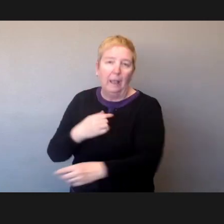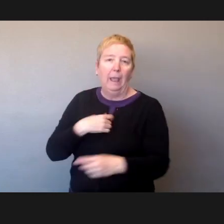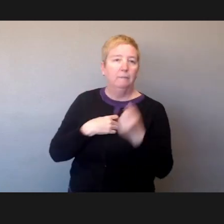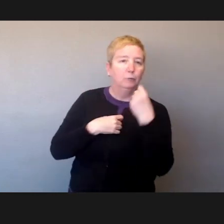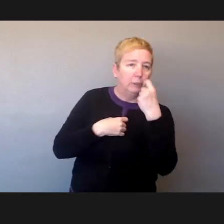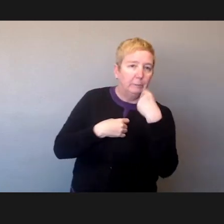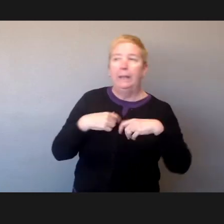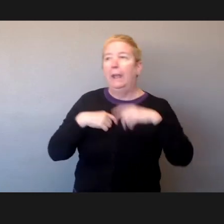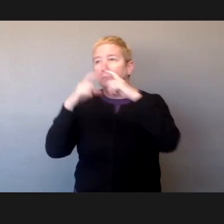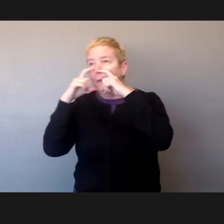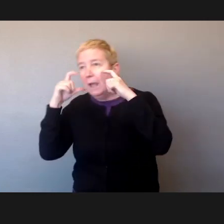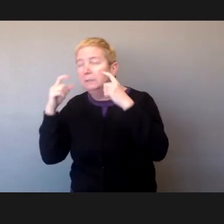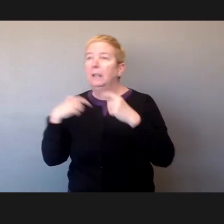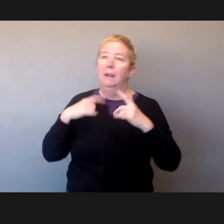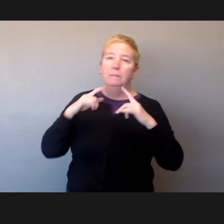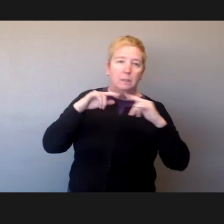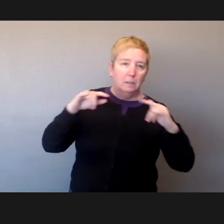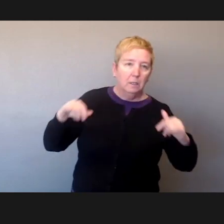we're